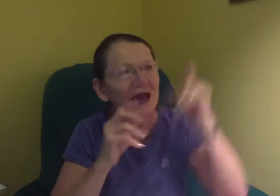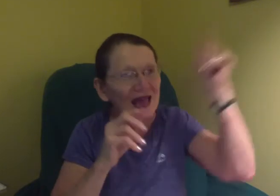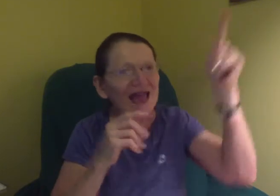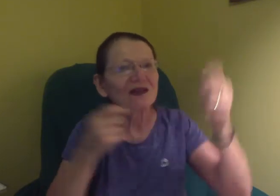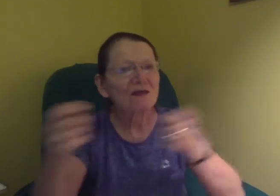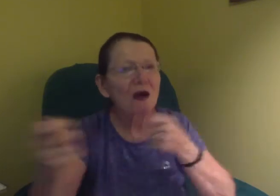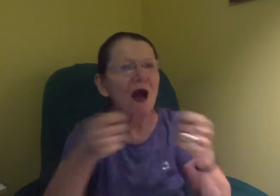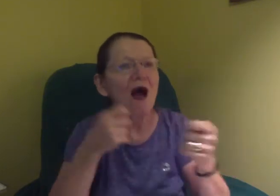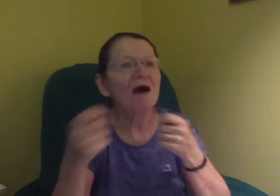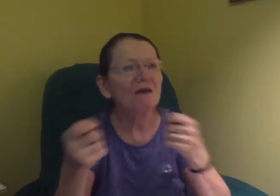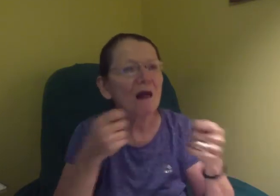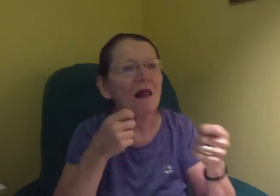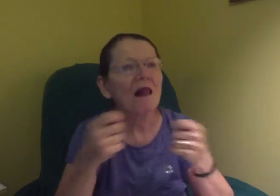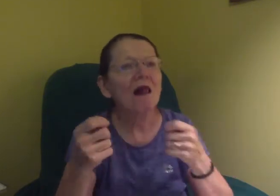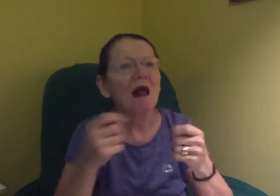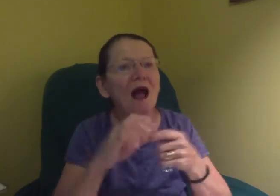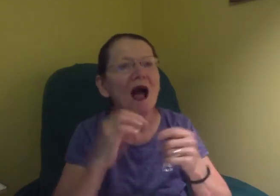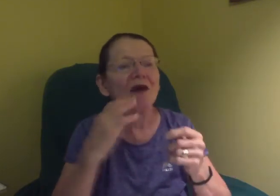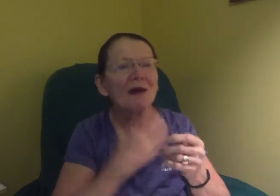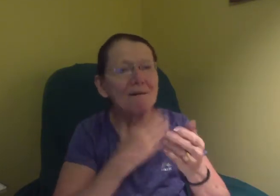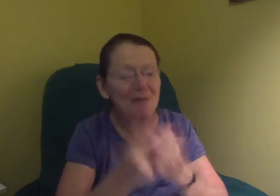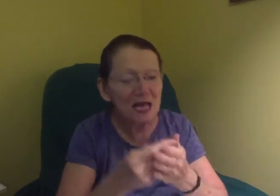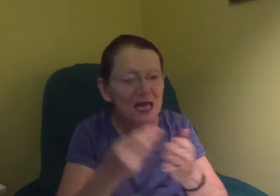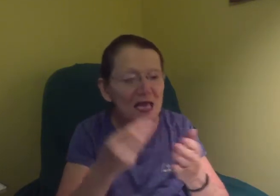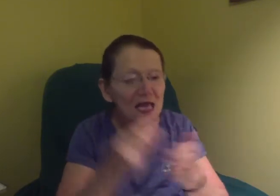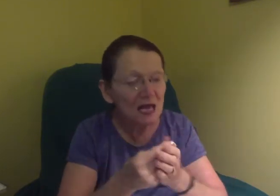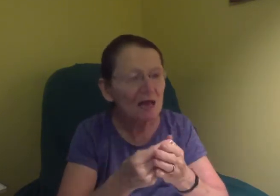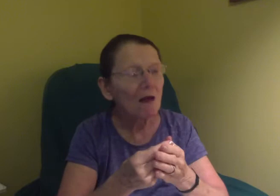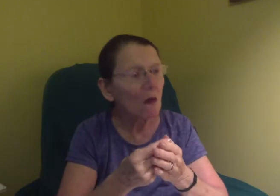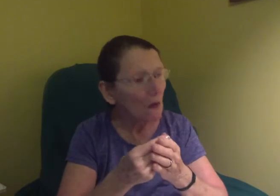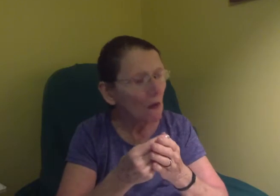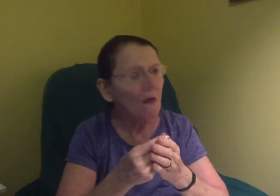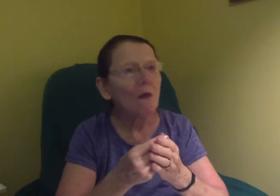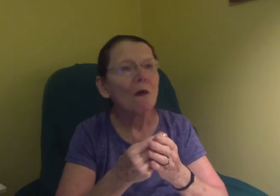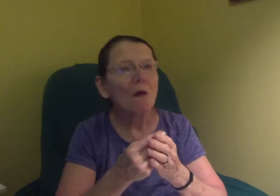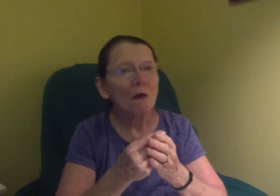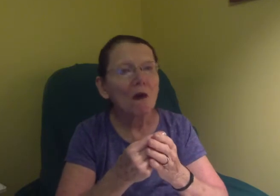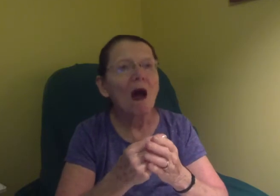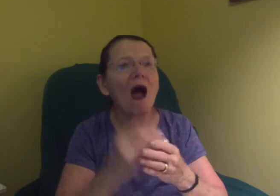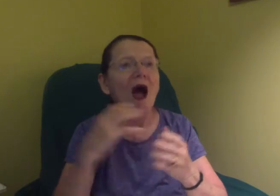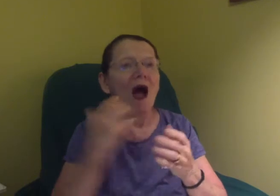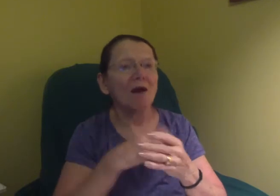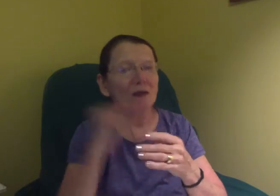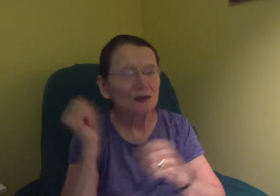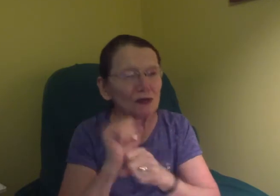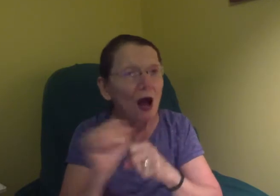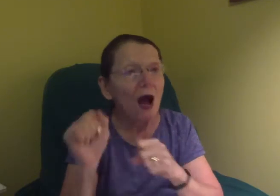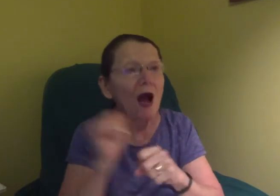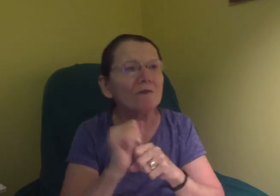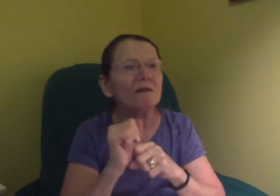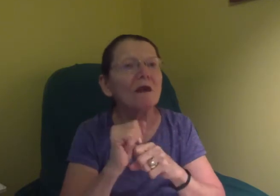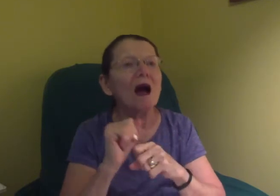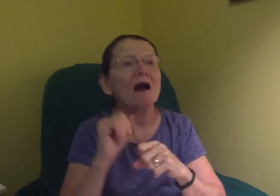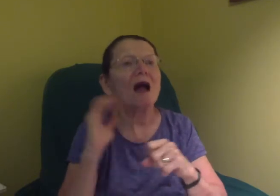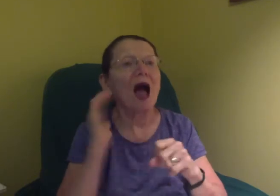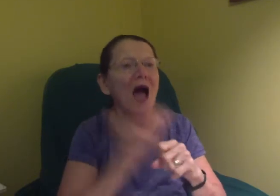my family. I did it. I was drunk. I